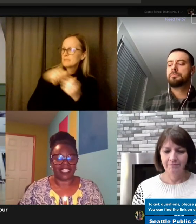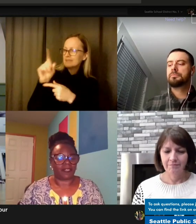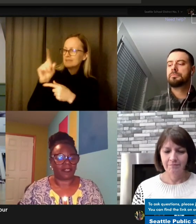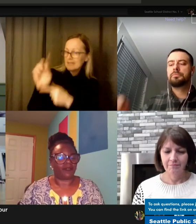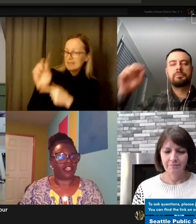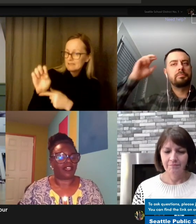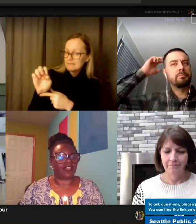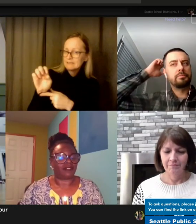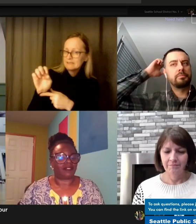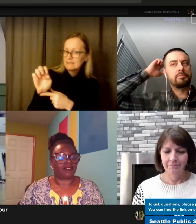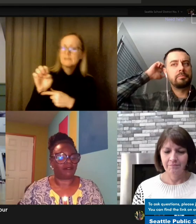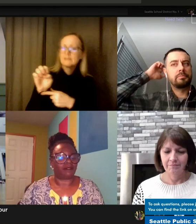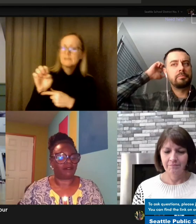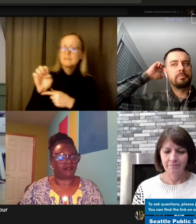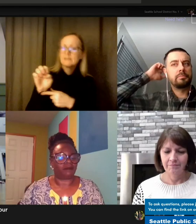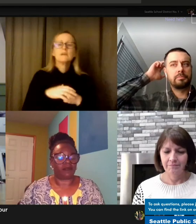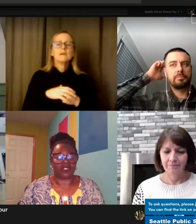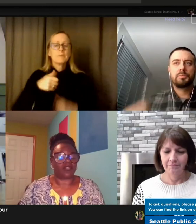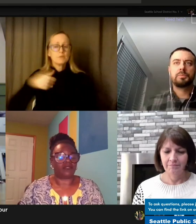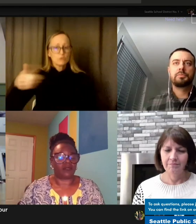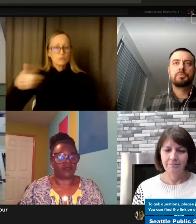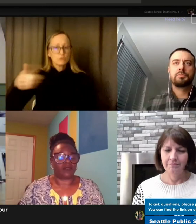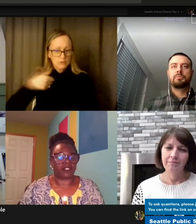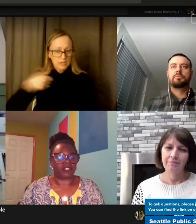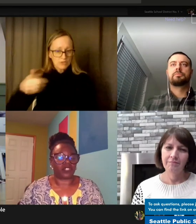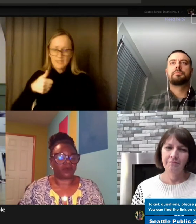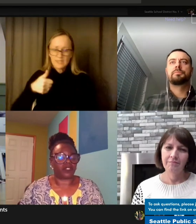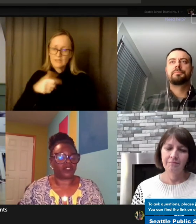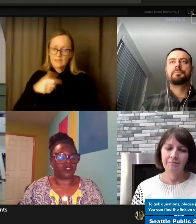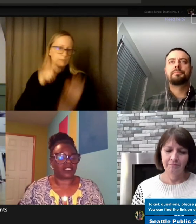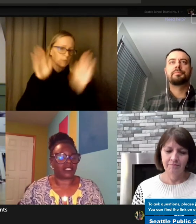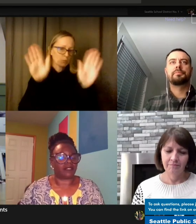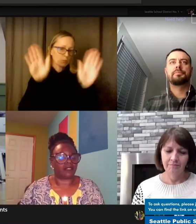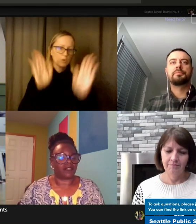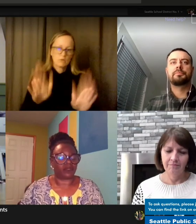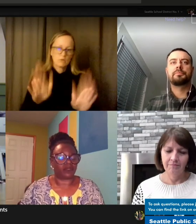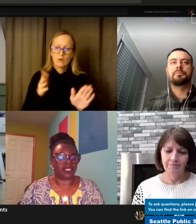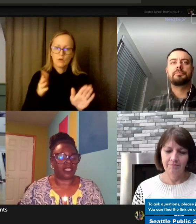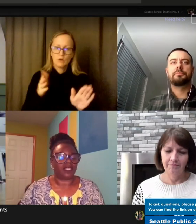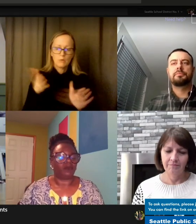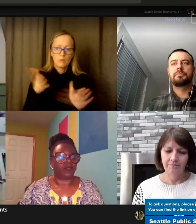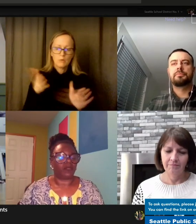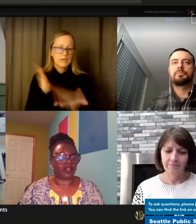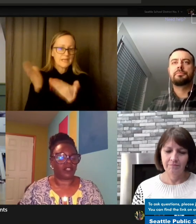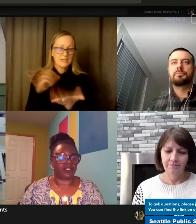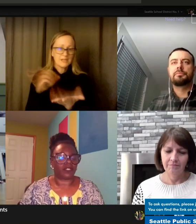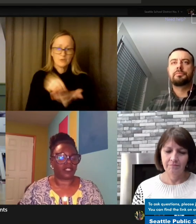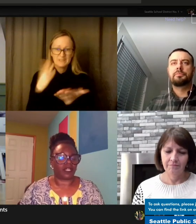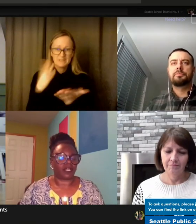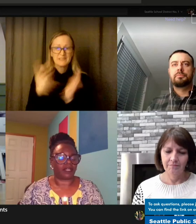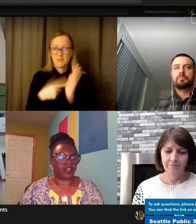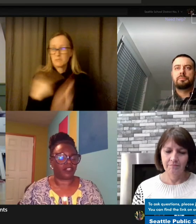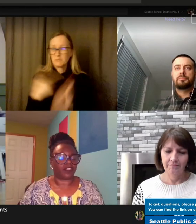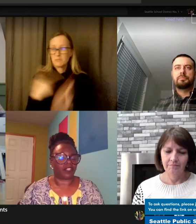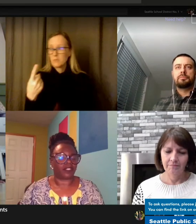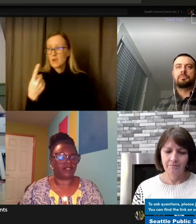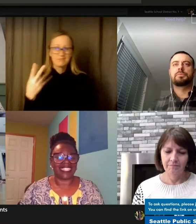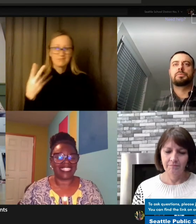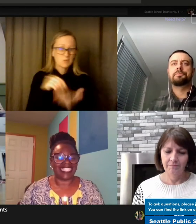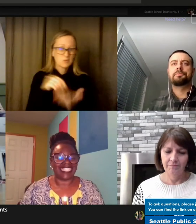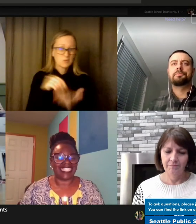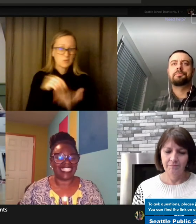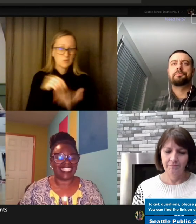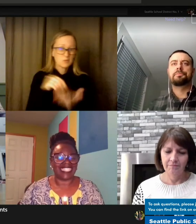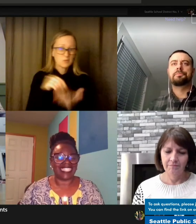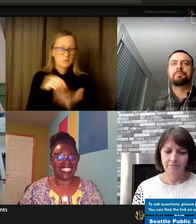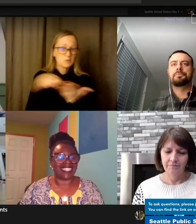been just wonderful, being able to transport students individually with our using our partners. Facilities has